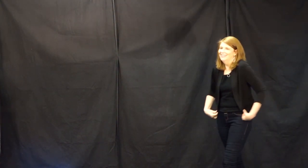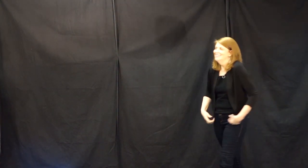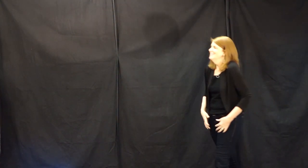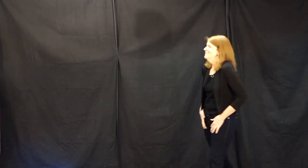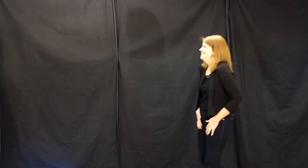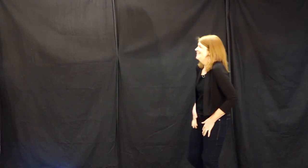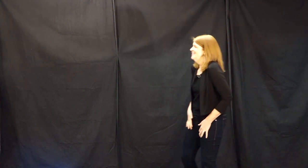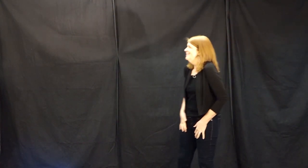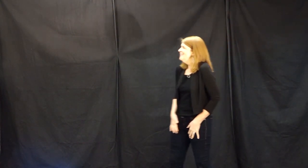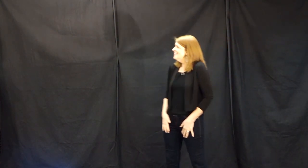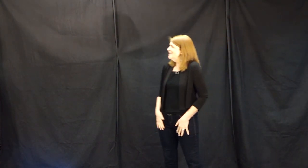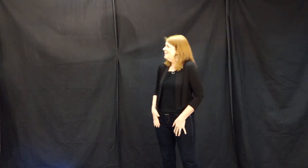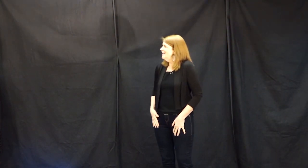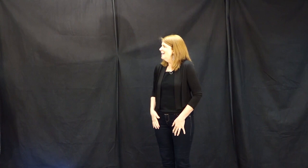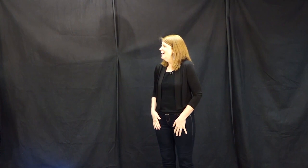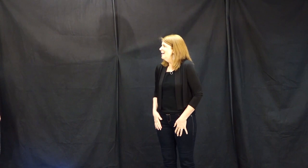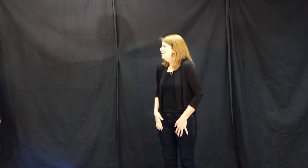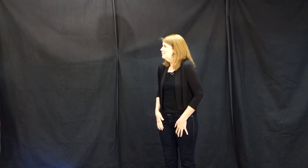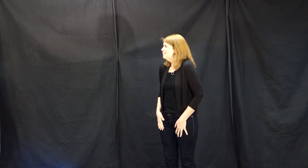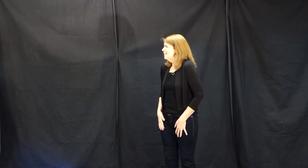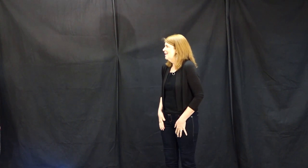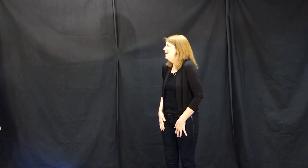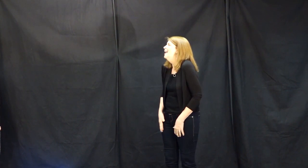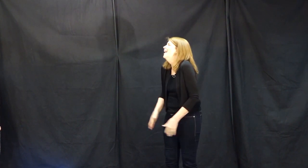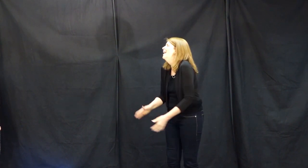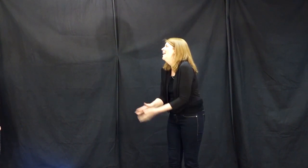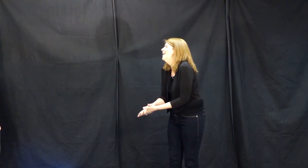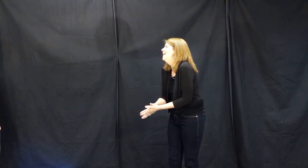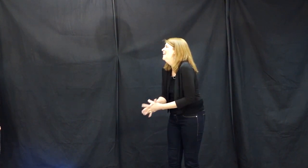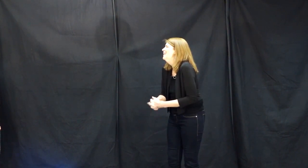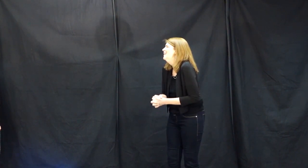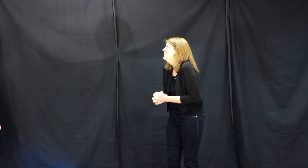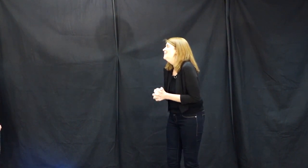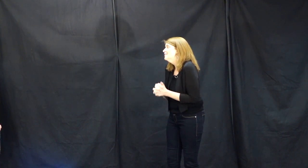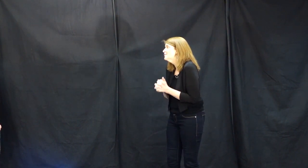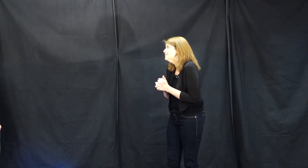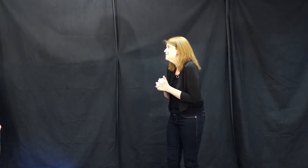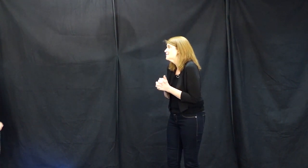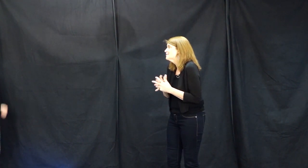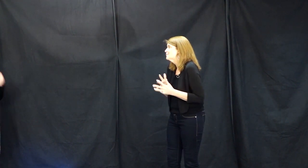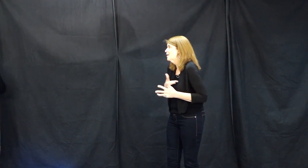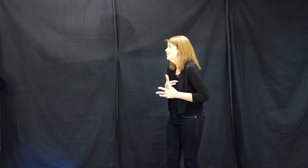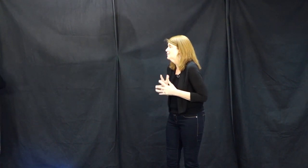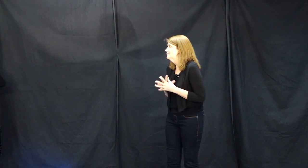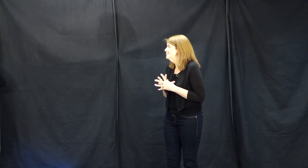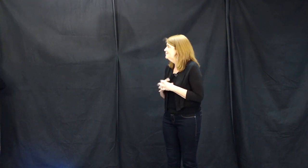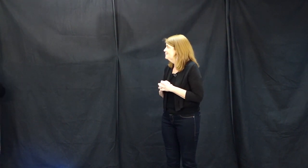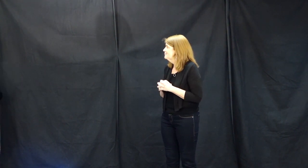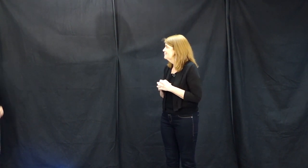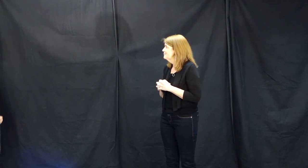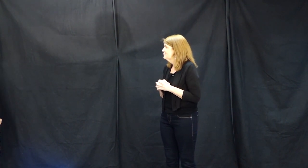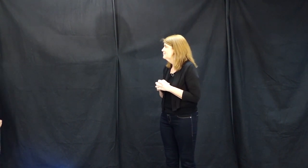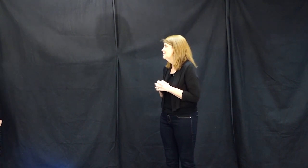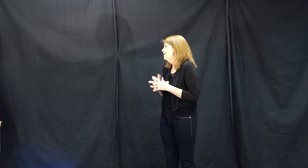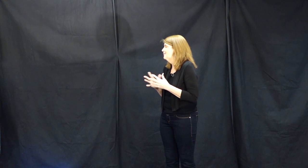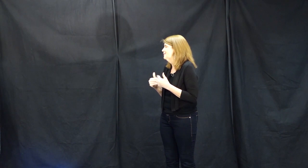I might cry over that last song. I know, right? No, It's a- powerful. It was. No, because I didn't like